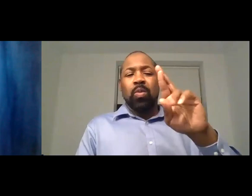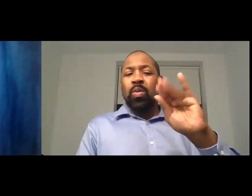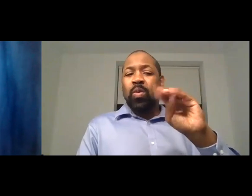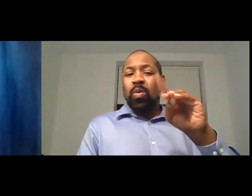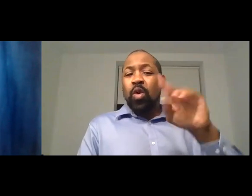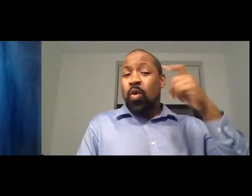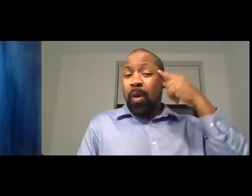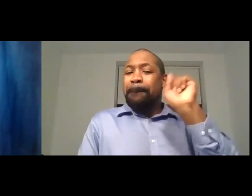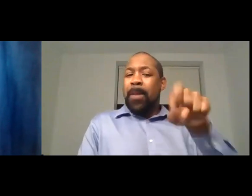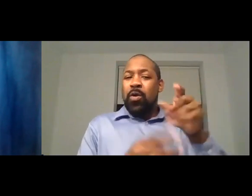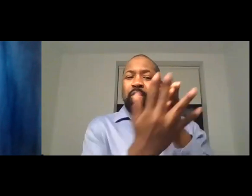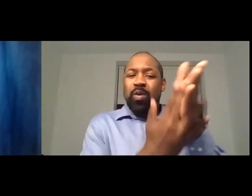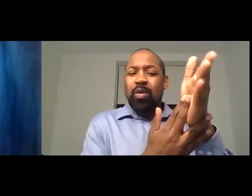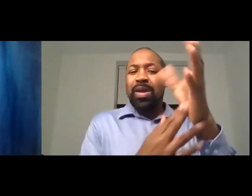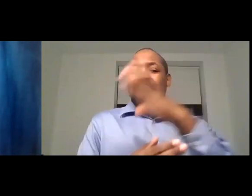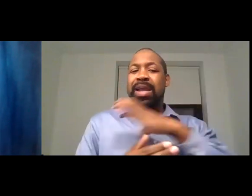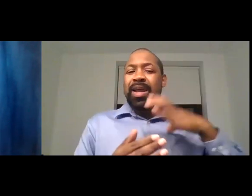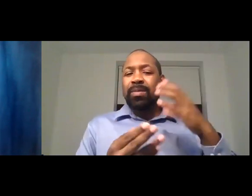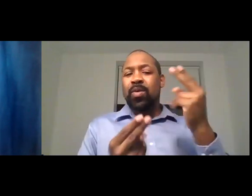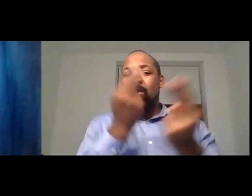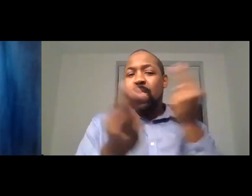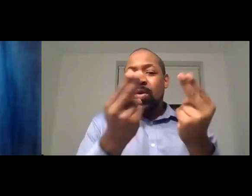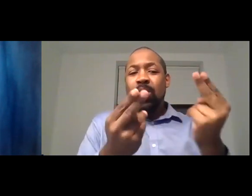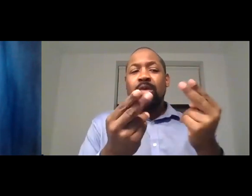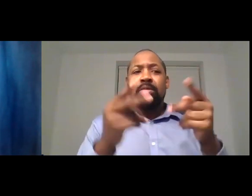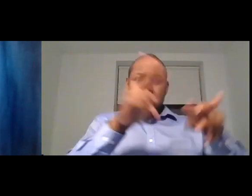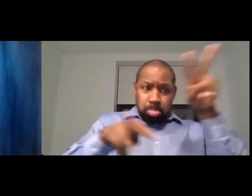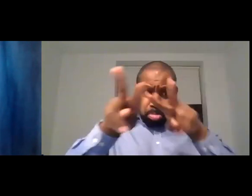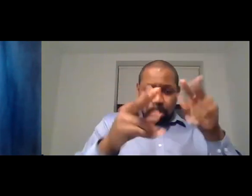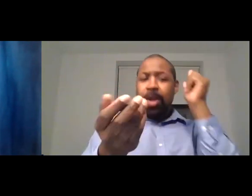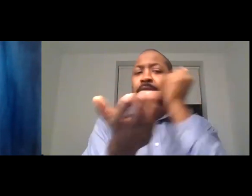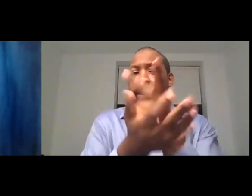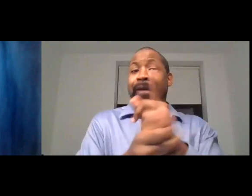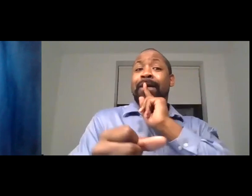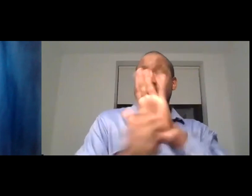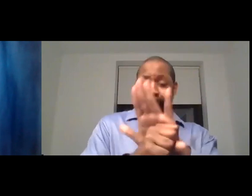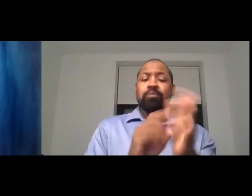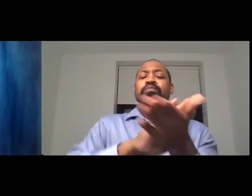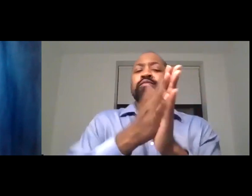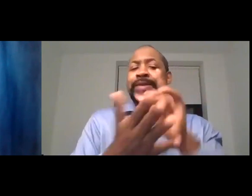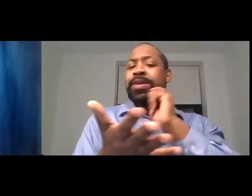that will be happening, Governor Raimondo will be going through some